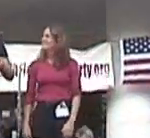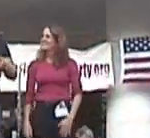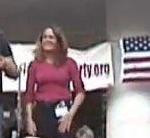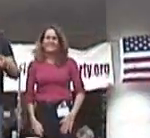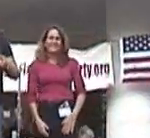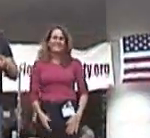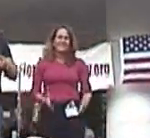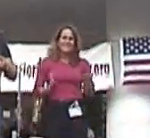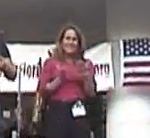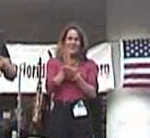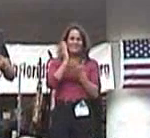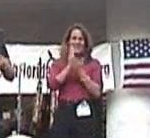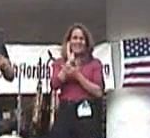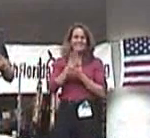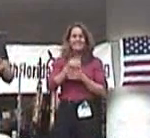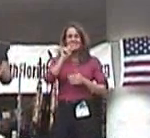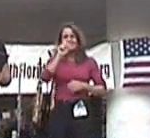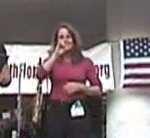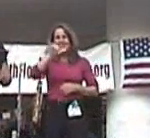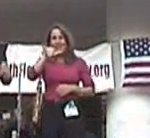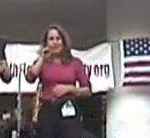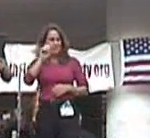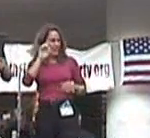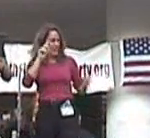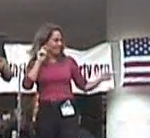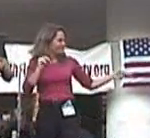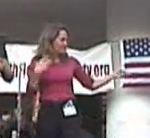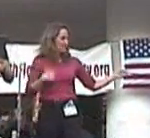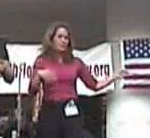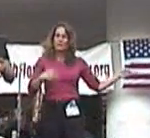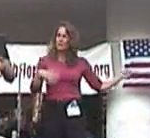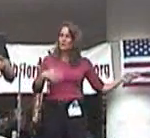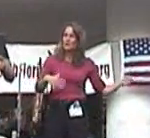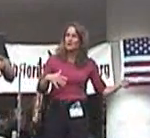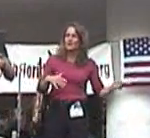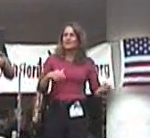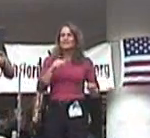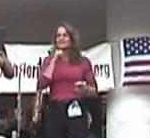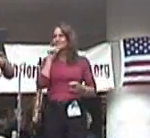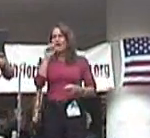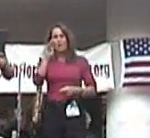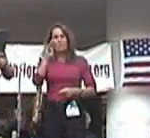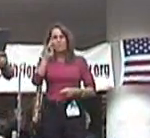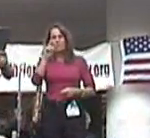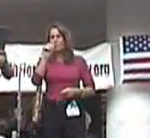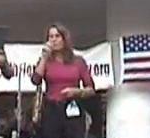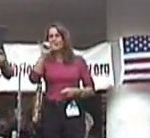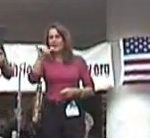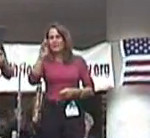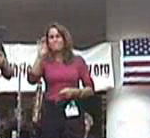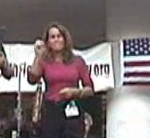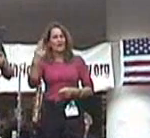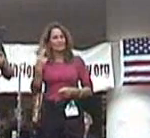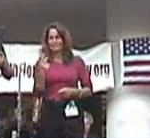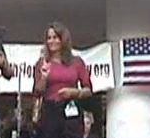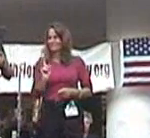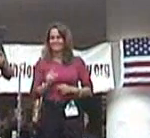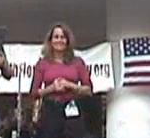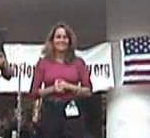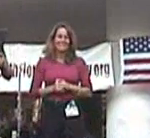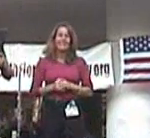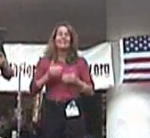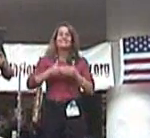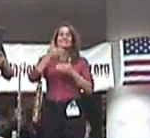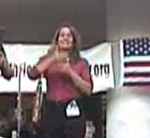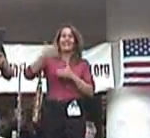All right. Terry Brady. Woo! He's not part of the Brady Bunch, is he? Hey, our next speaker